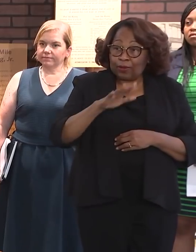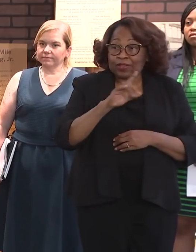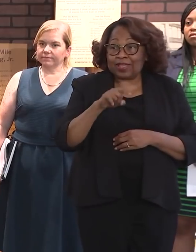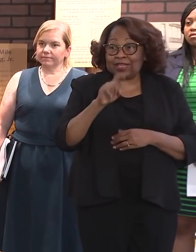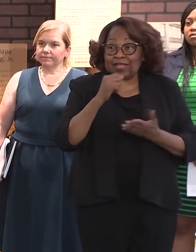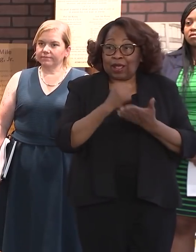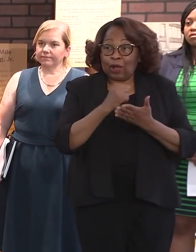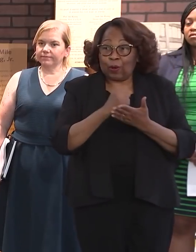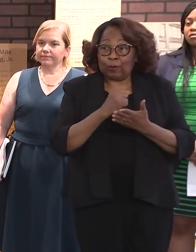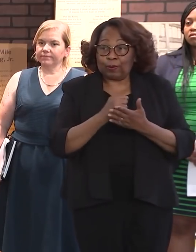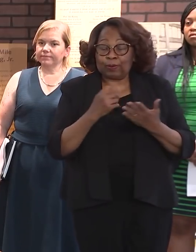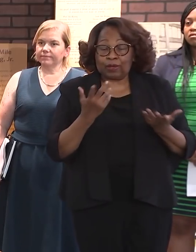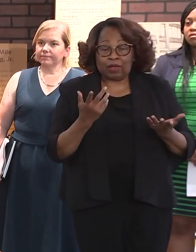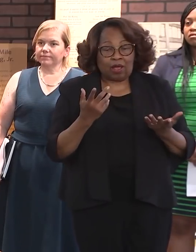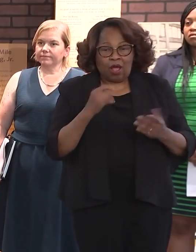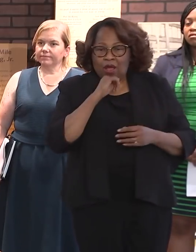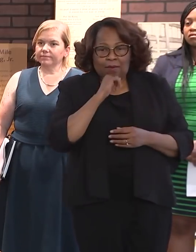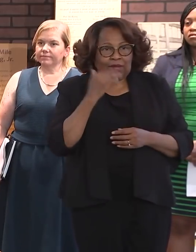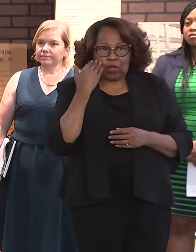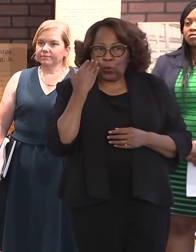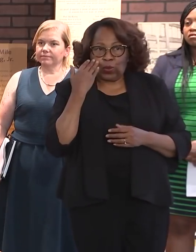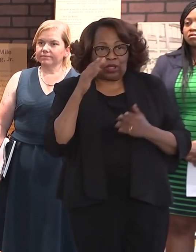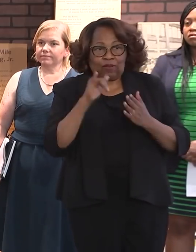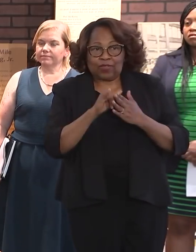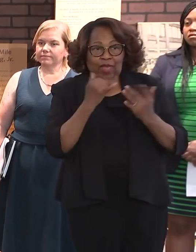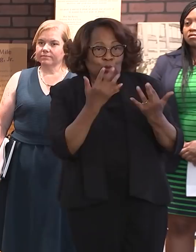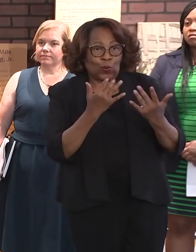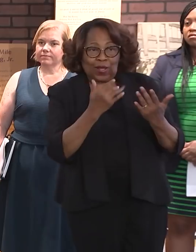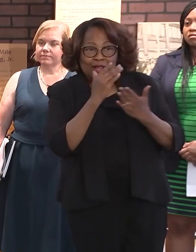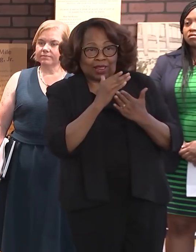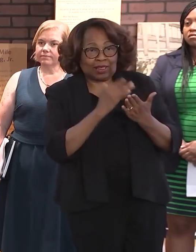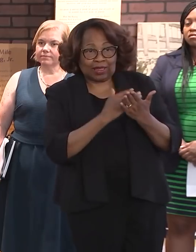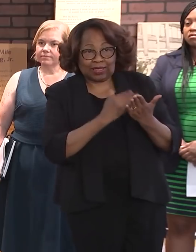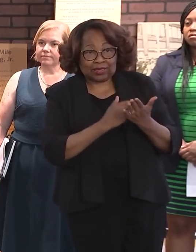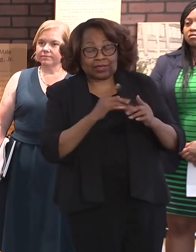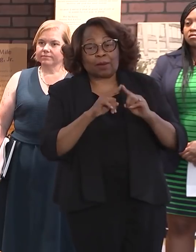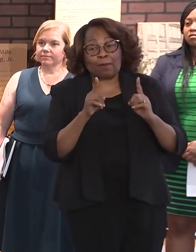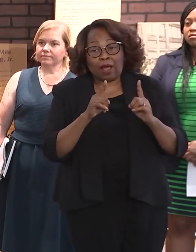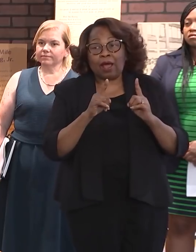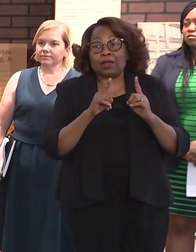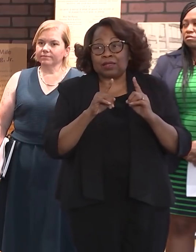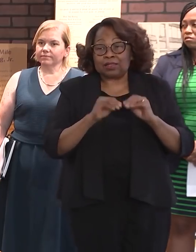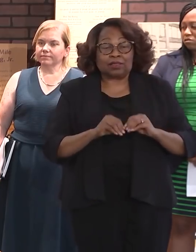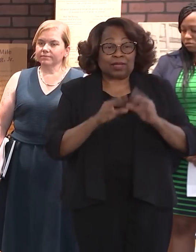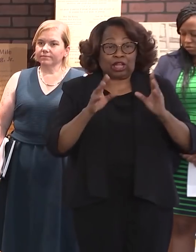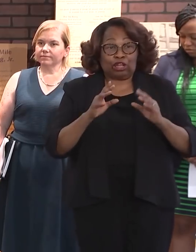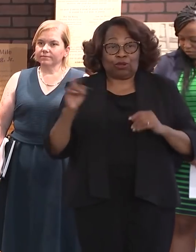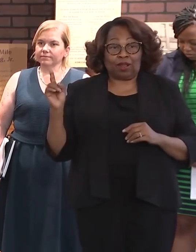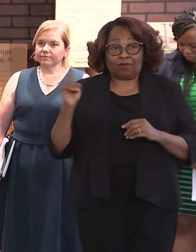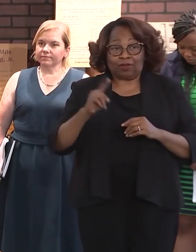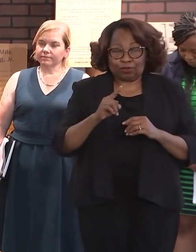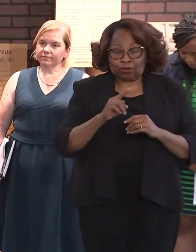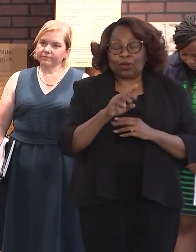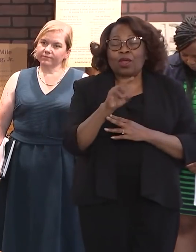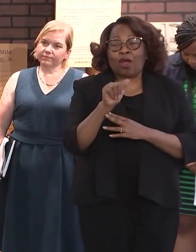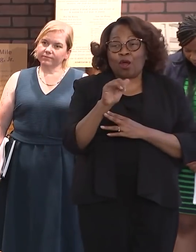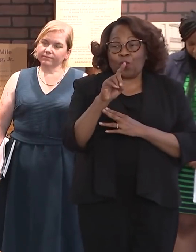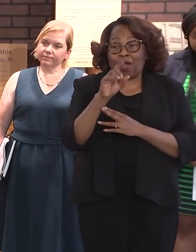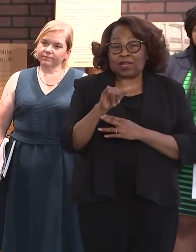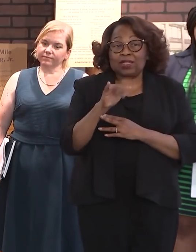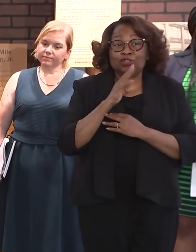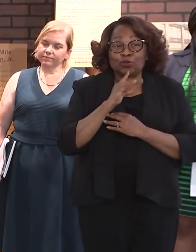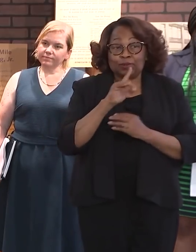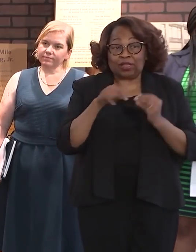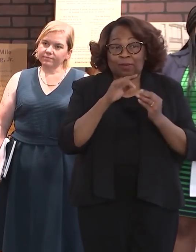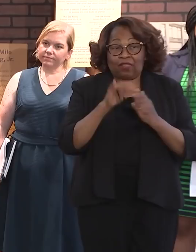need help? Well, I'm not aware of that waiting list, but it's been clear, and I'll invite Dr. Arwady up to speak more specifically